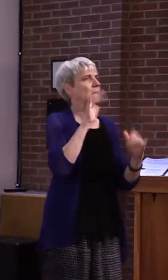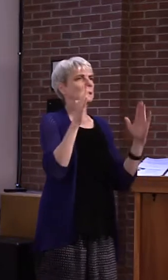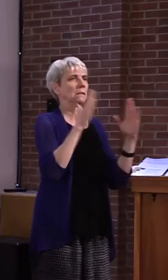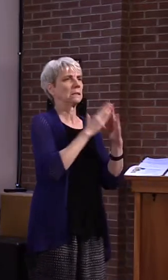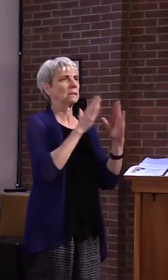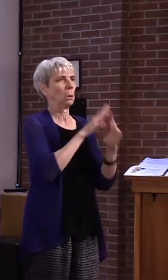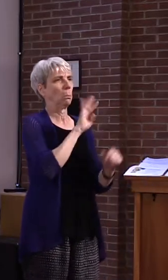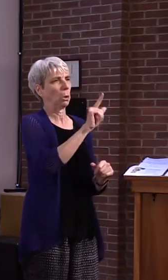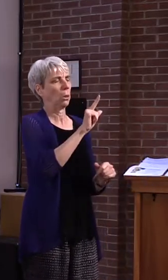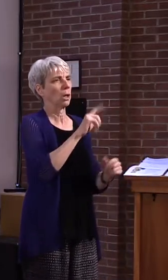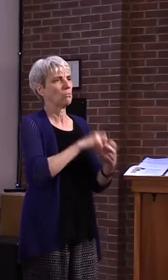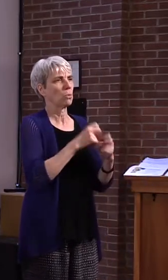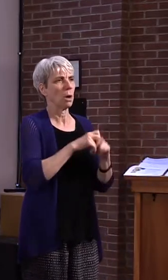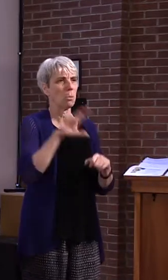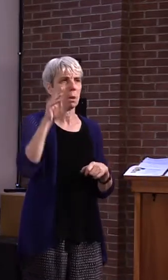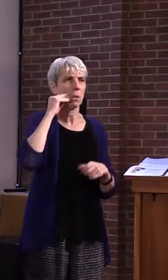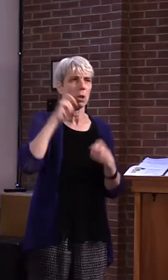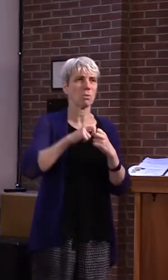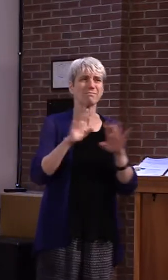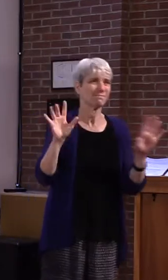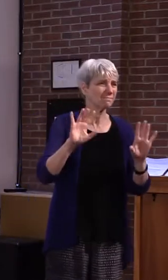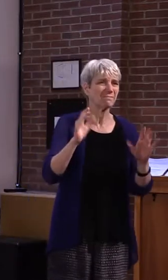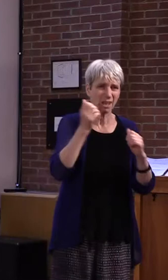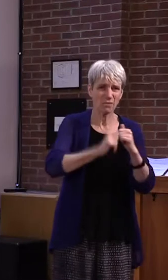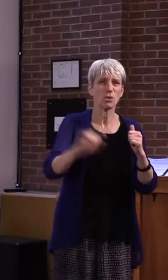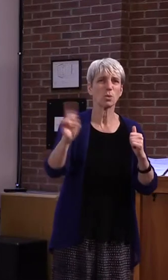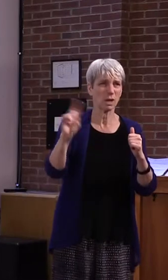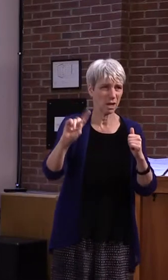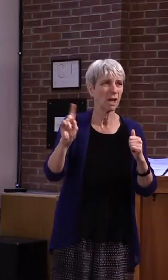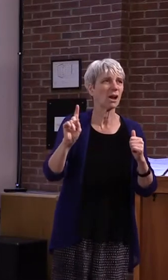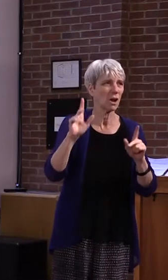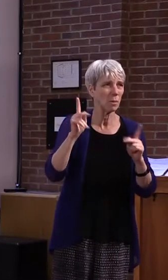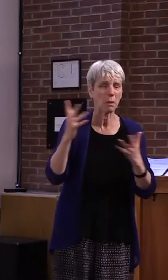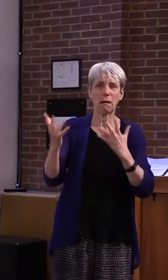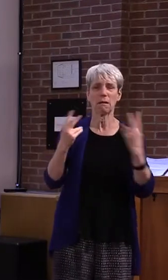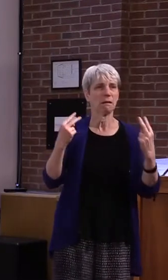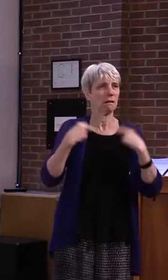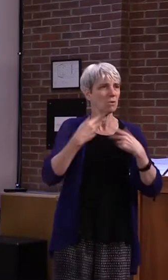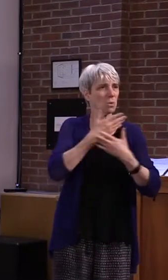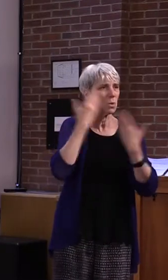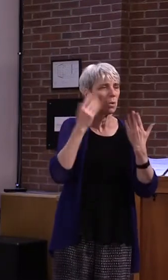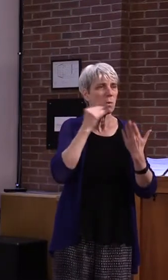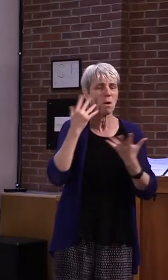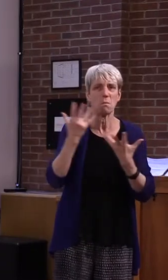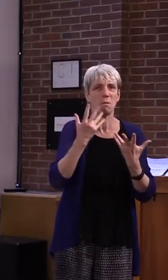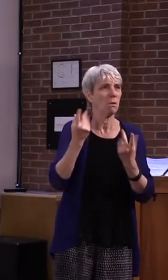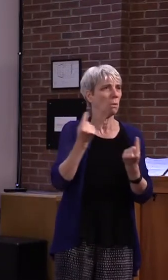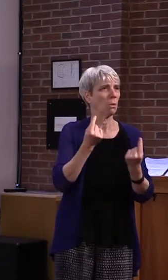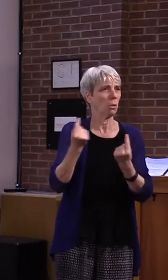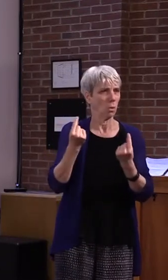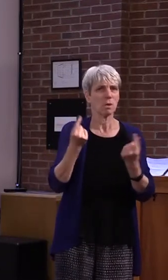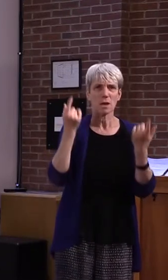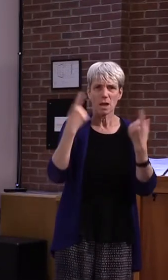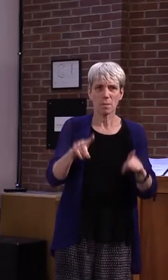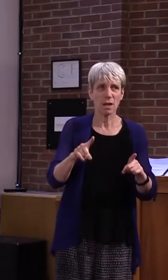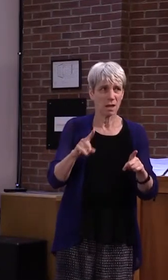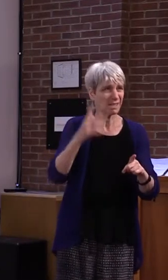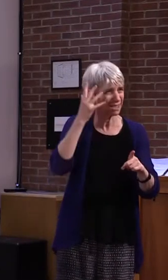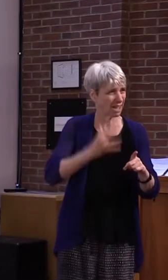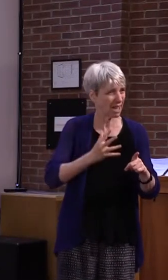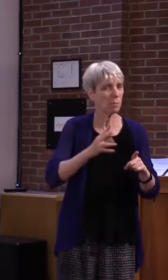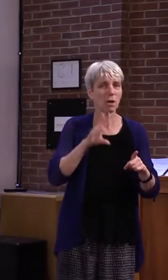towns wish to acknowledge. And the harsh reality is that Vermonters experience homeless and